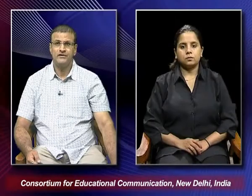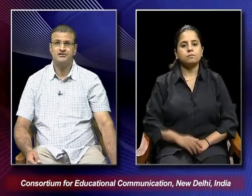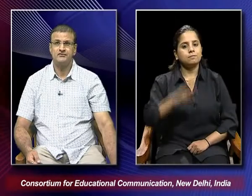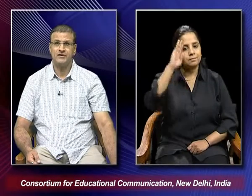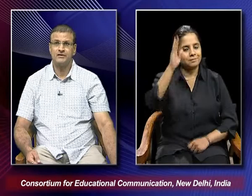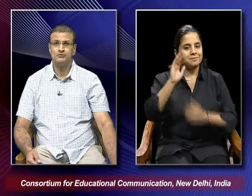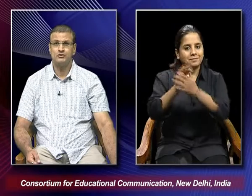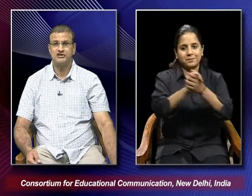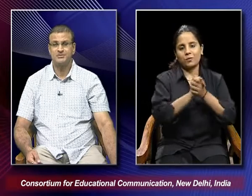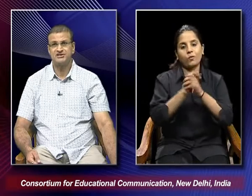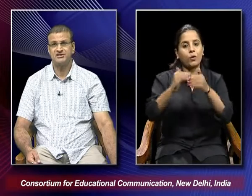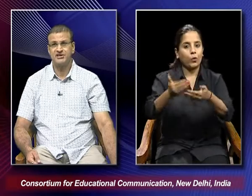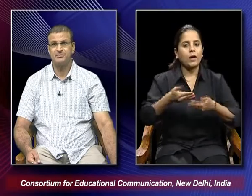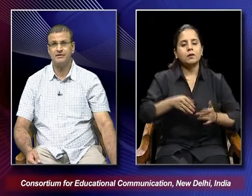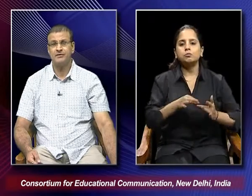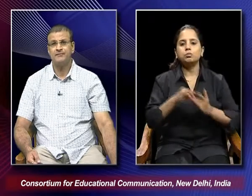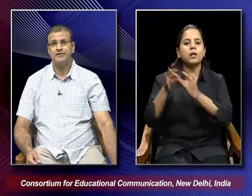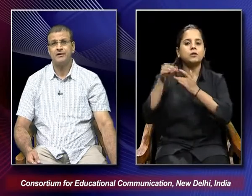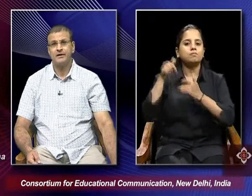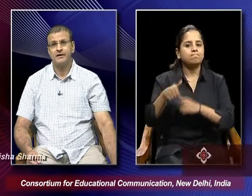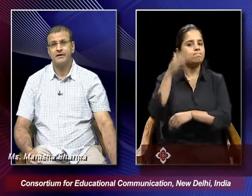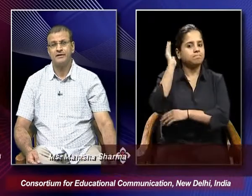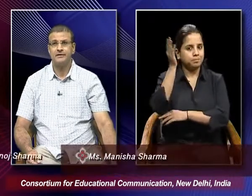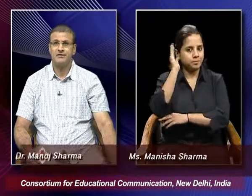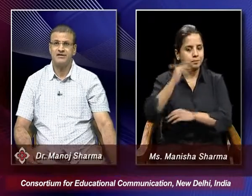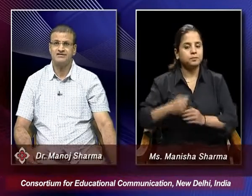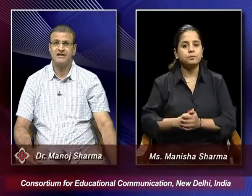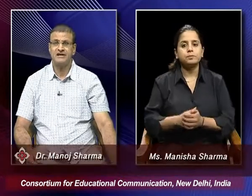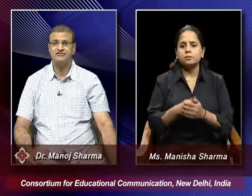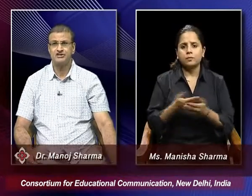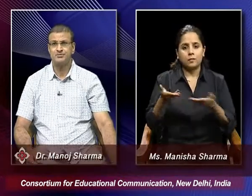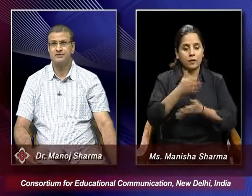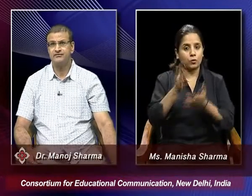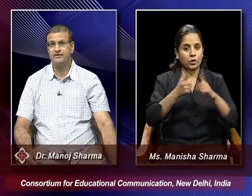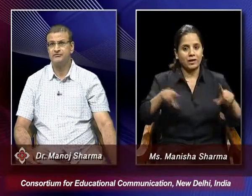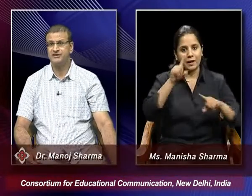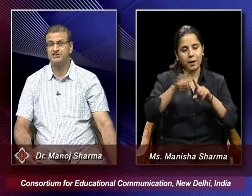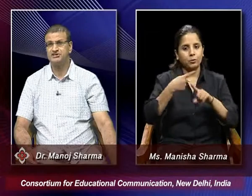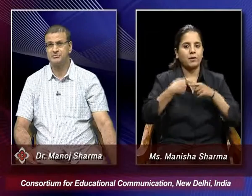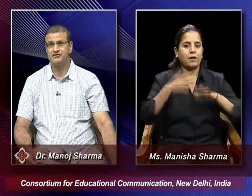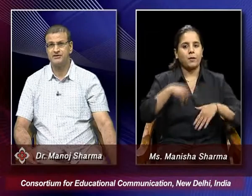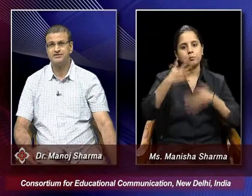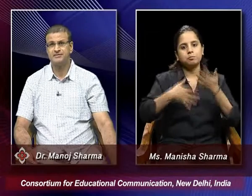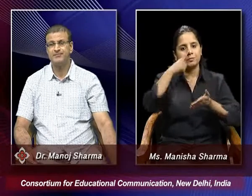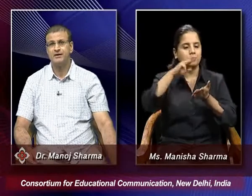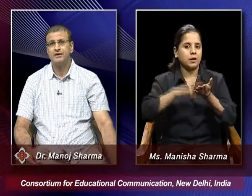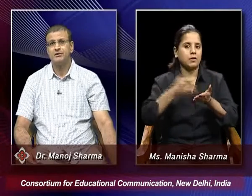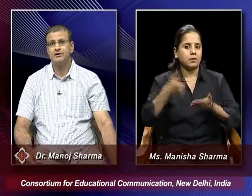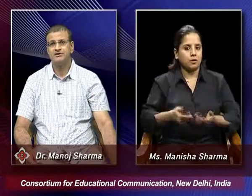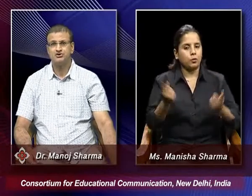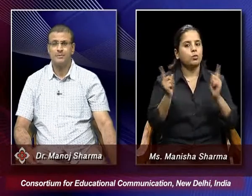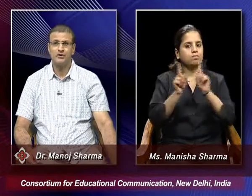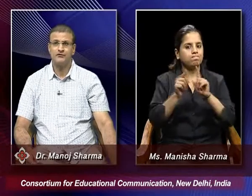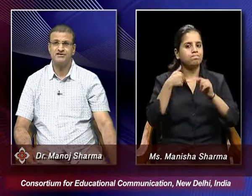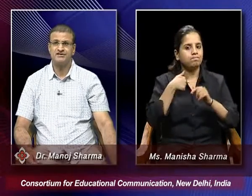Hello friends, welcome to the special segment, and as sign language expert we have Manisha Sharma with us.